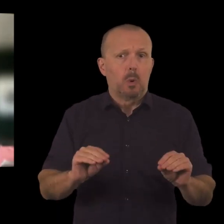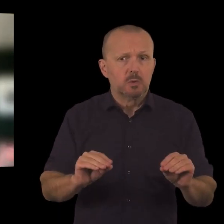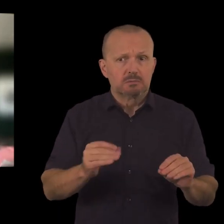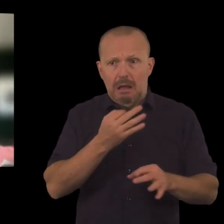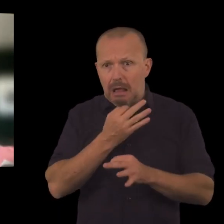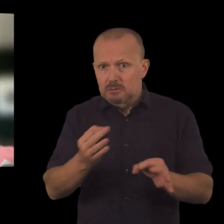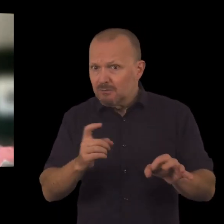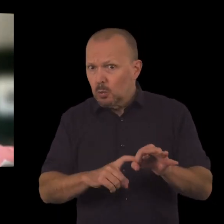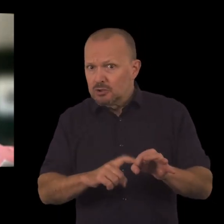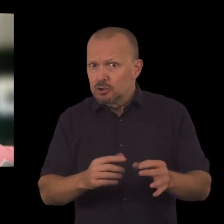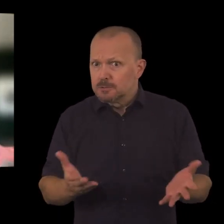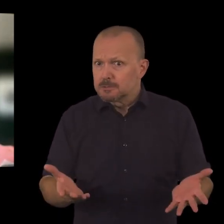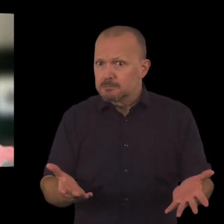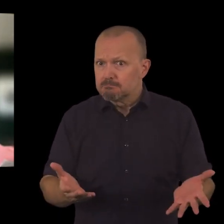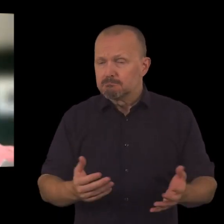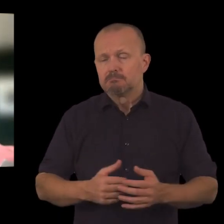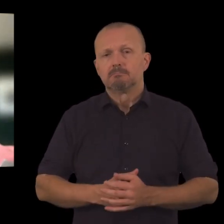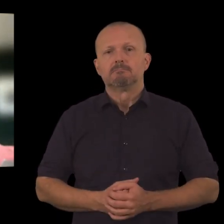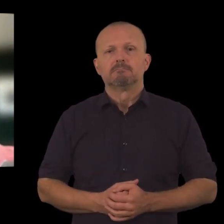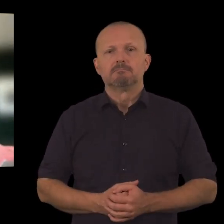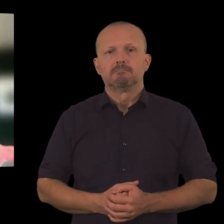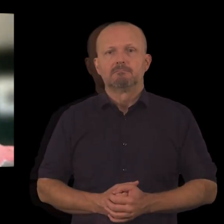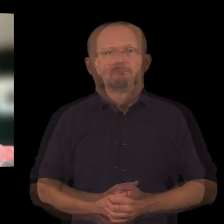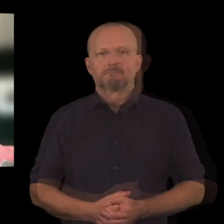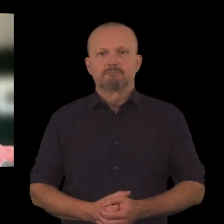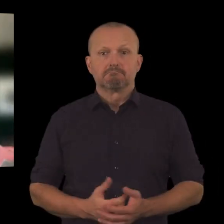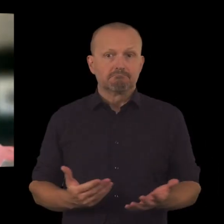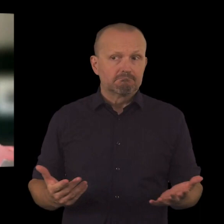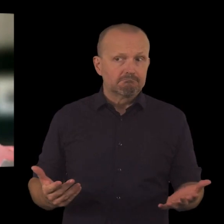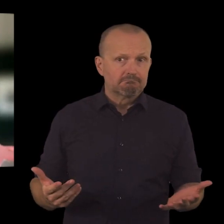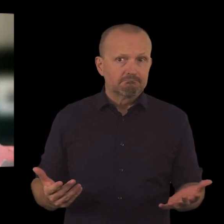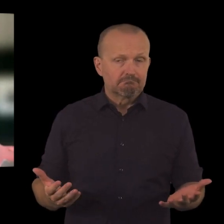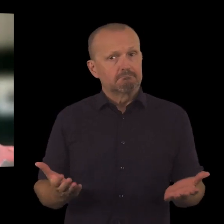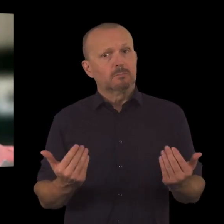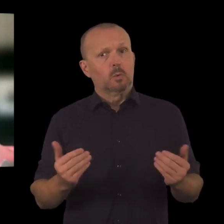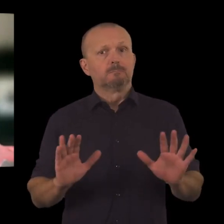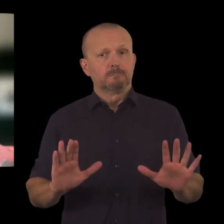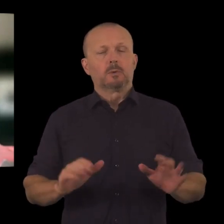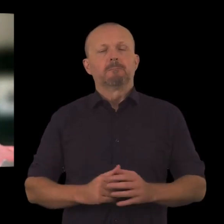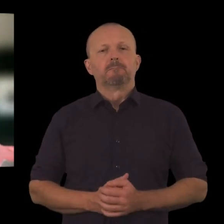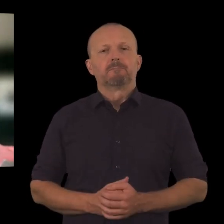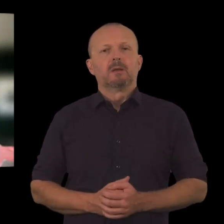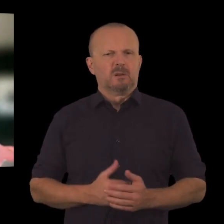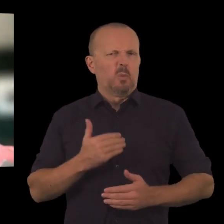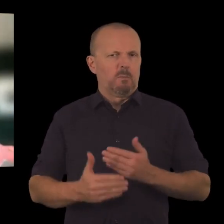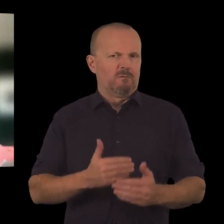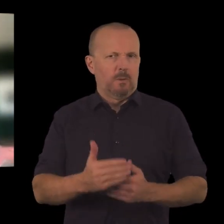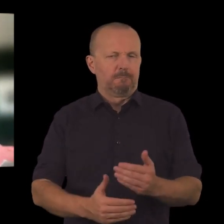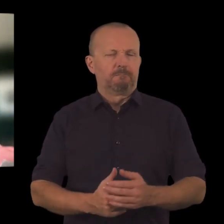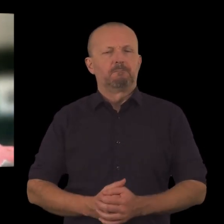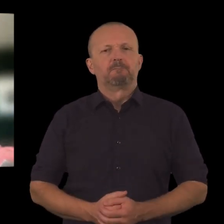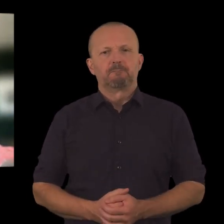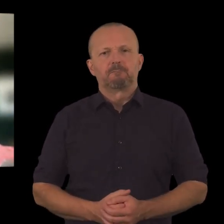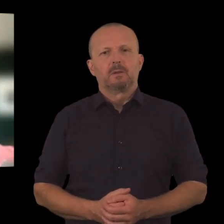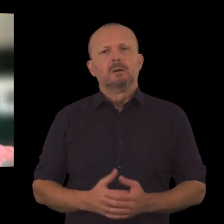but we're responsible to the group as a whole as well, and we support each other in that as well.